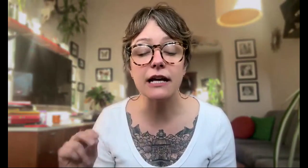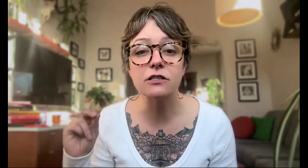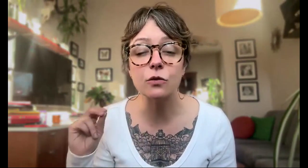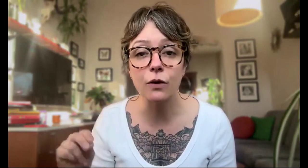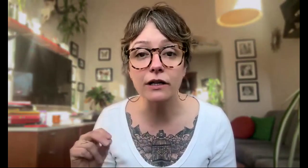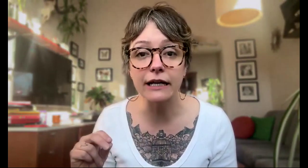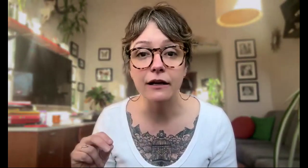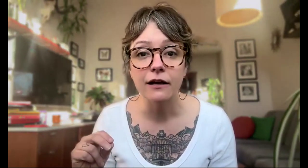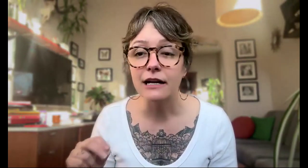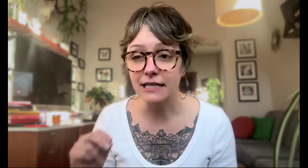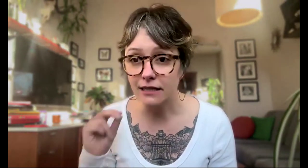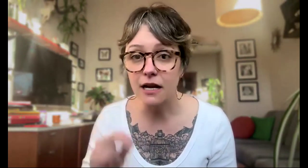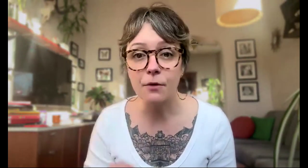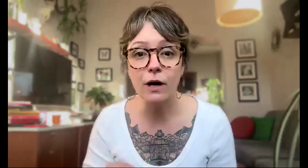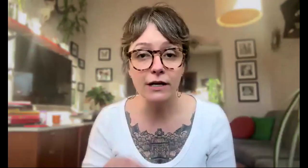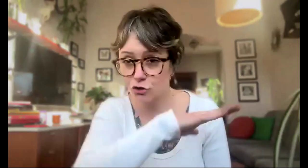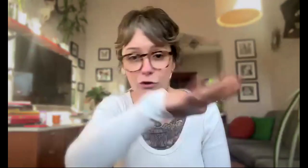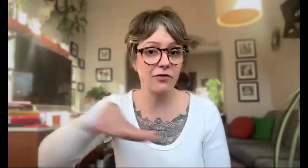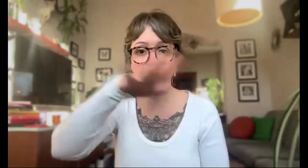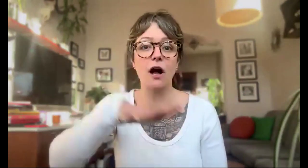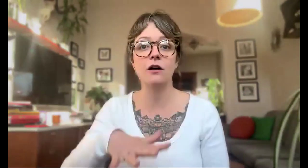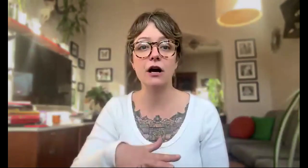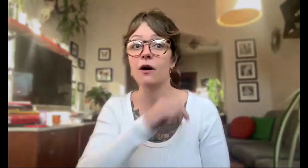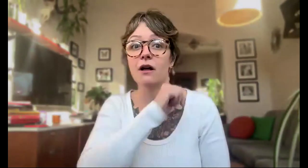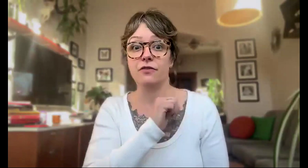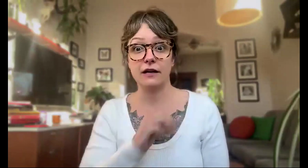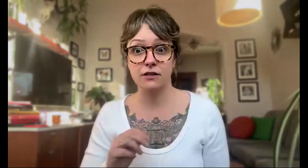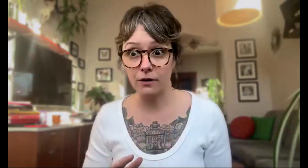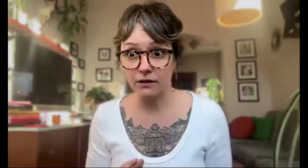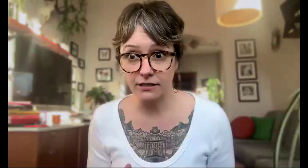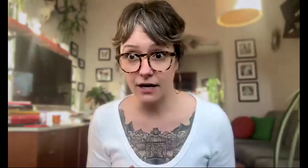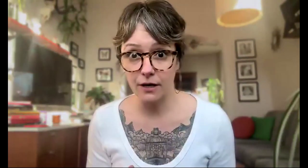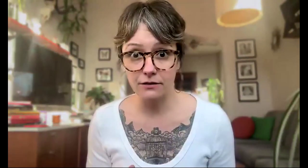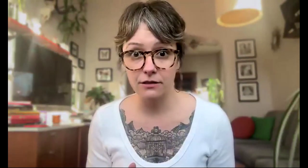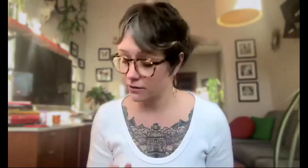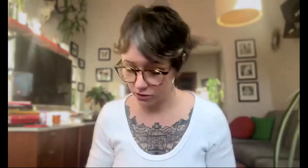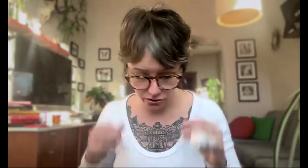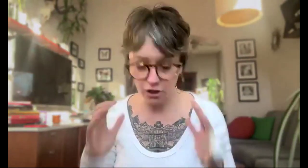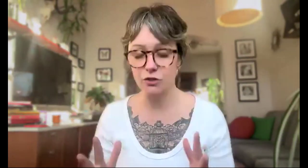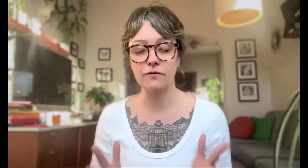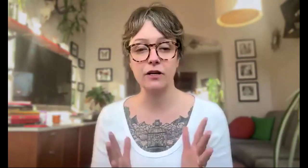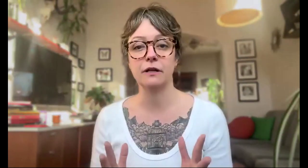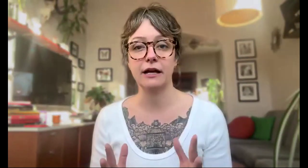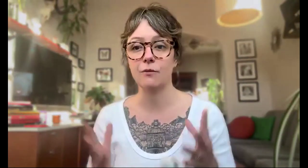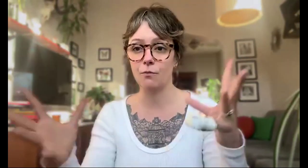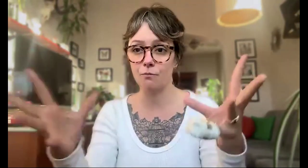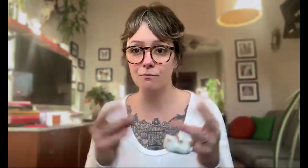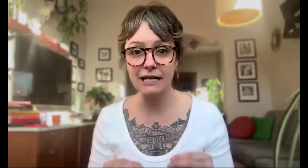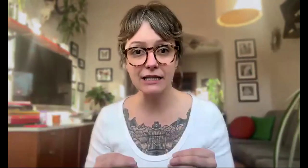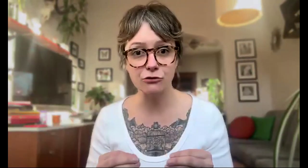get squirrely. That is like the number one trick that we all know. Things going a little sideways, start doing a finger play. It will immediately